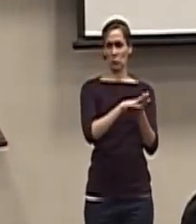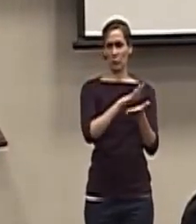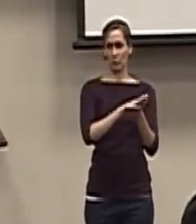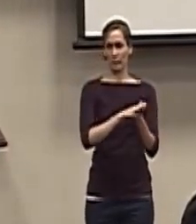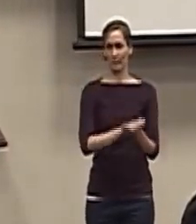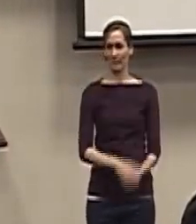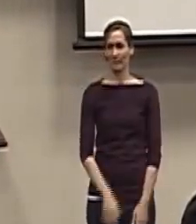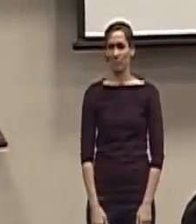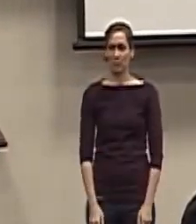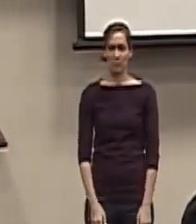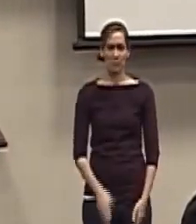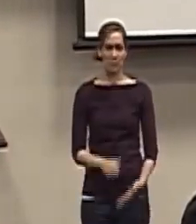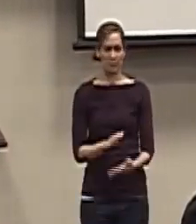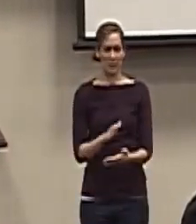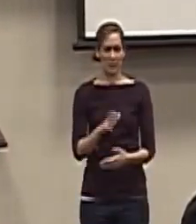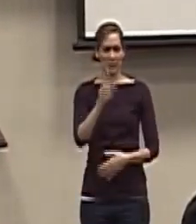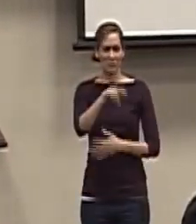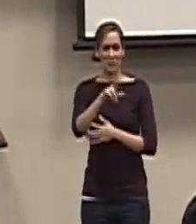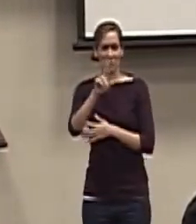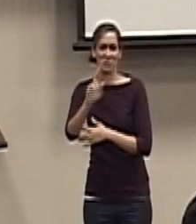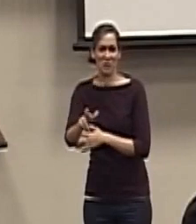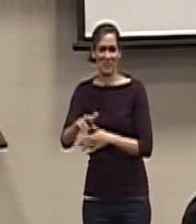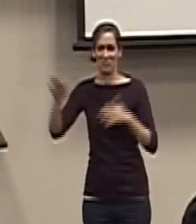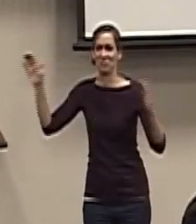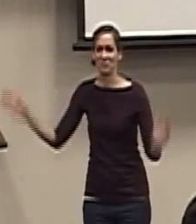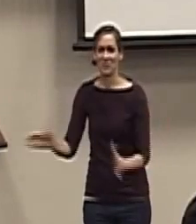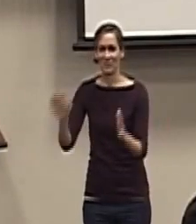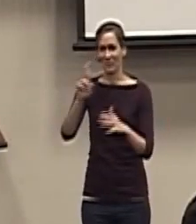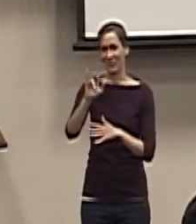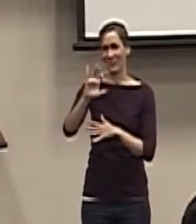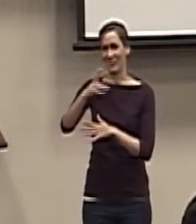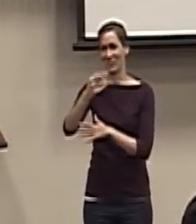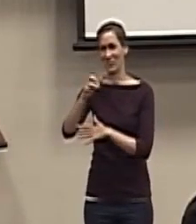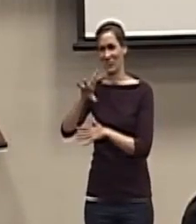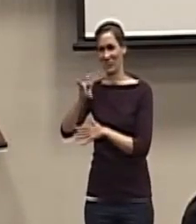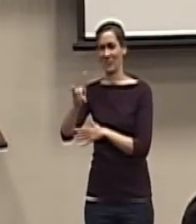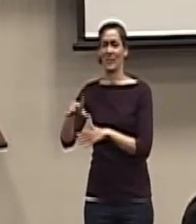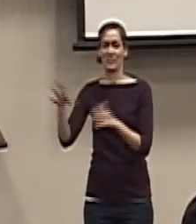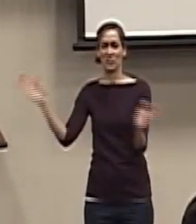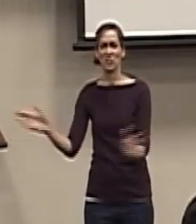world. Richard Rogers was leading that charge, and man, he had me excited.